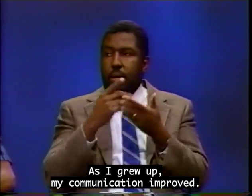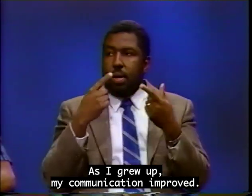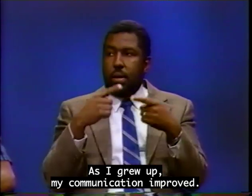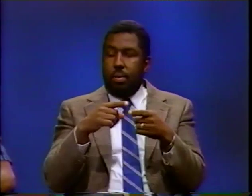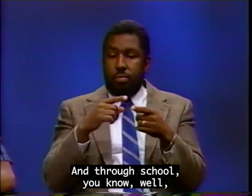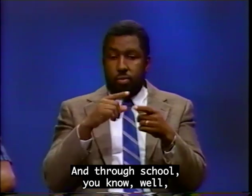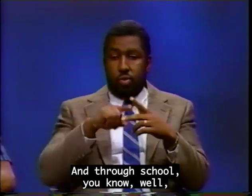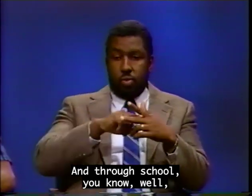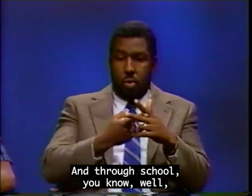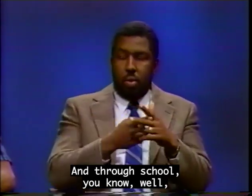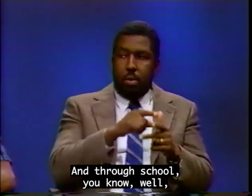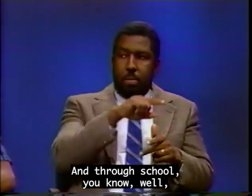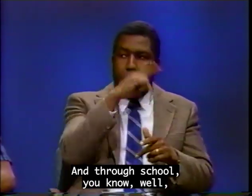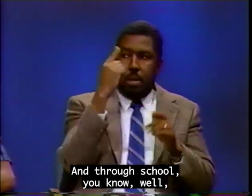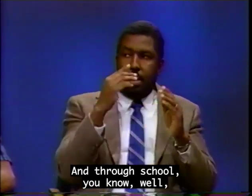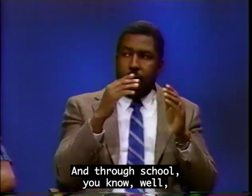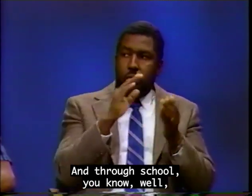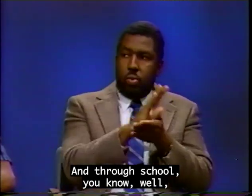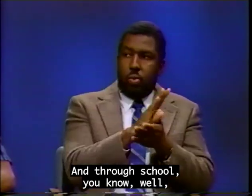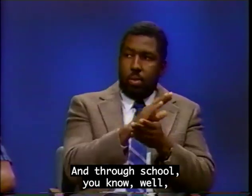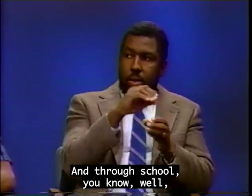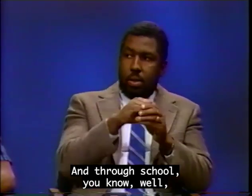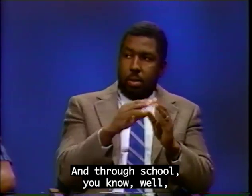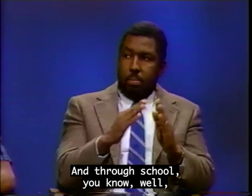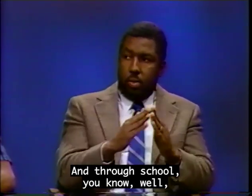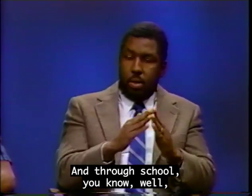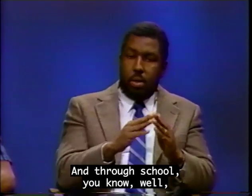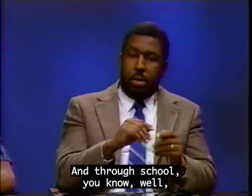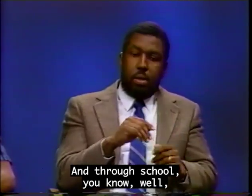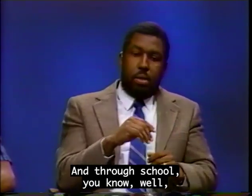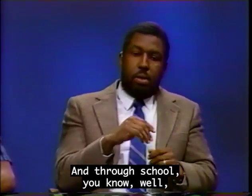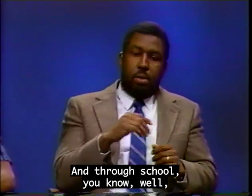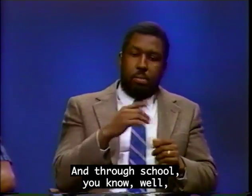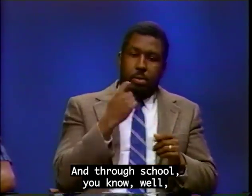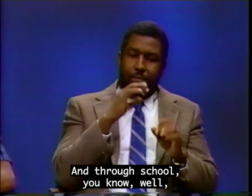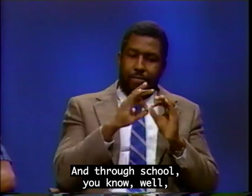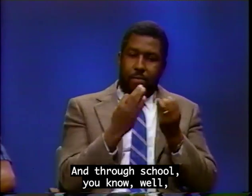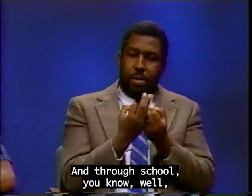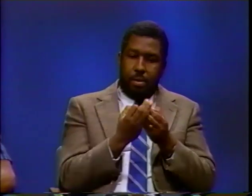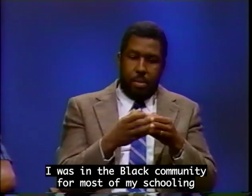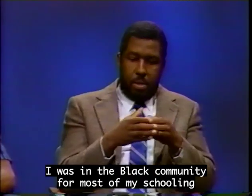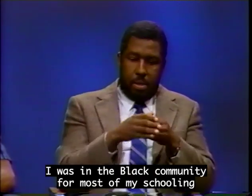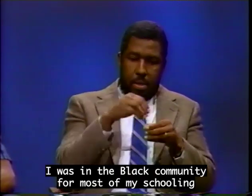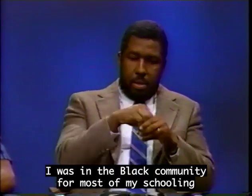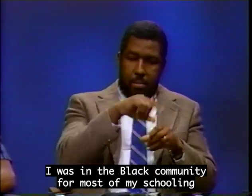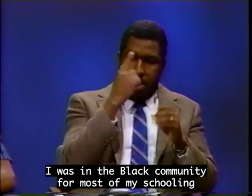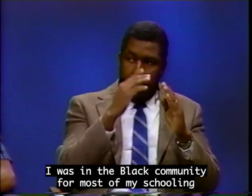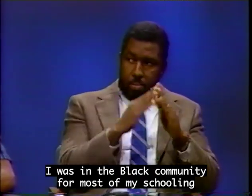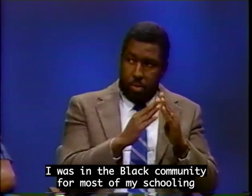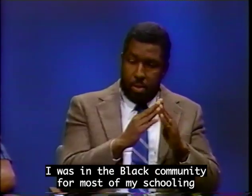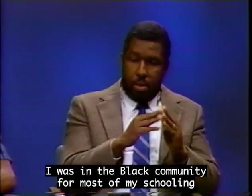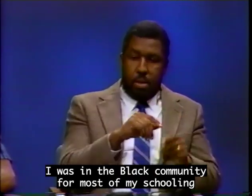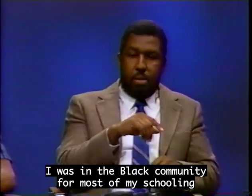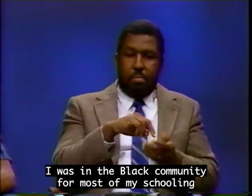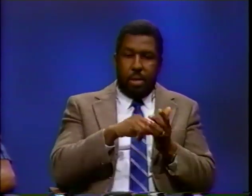And through school, you know, well, I was in the black community for most of my schooling when